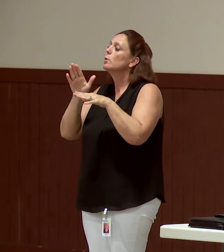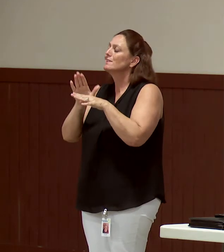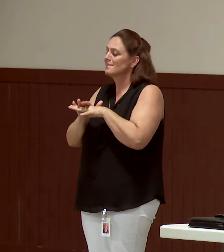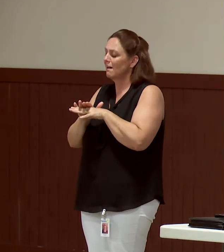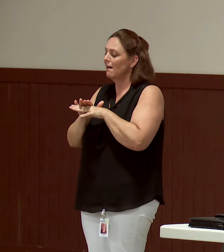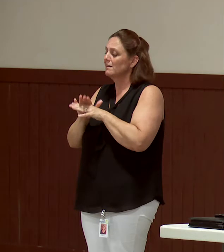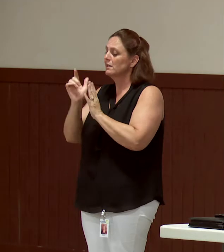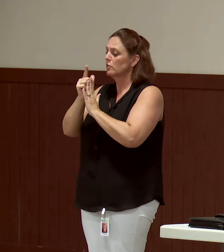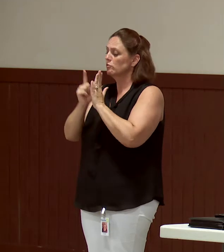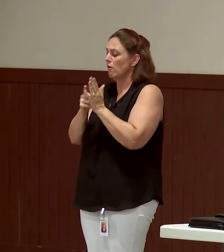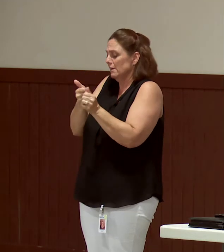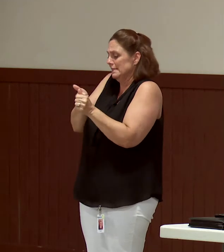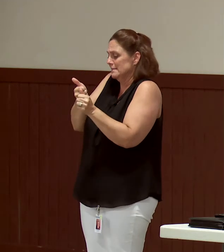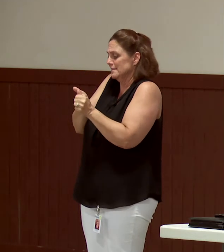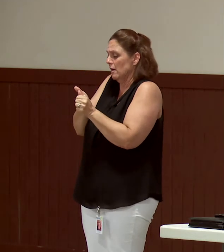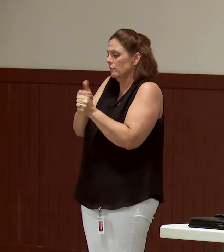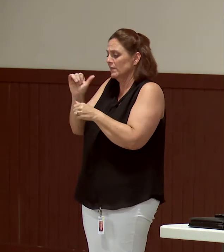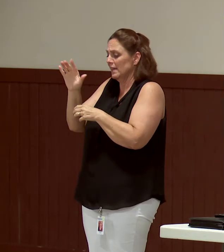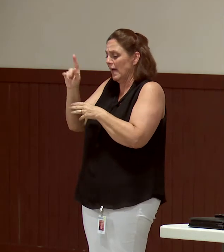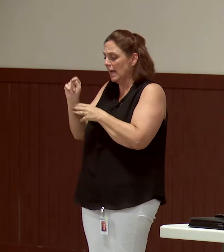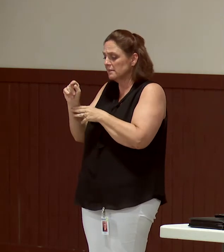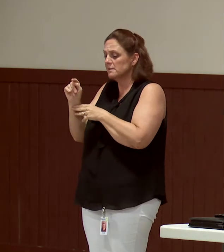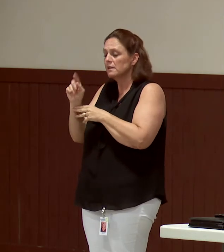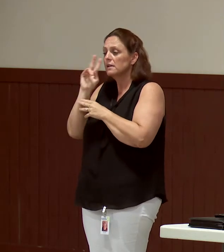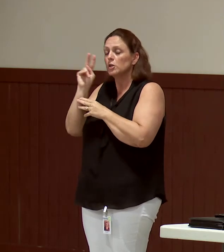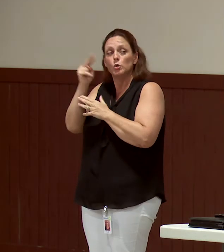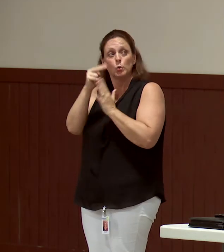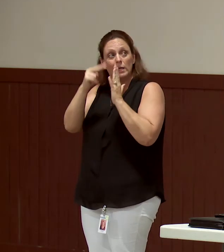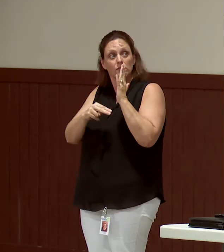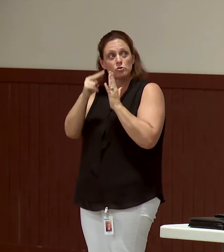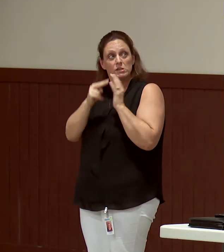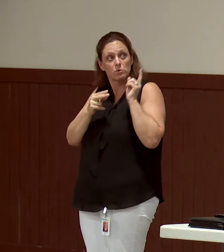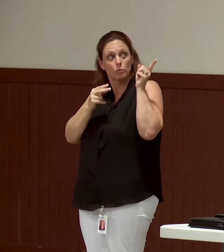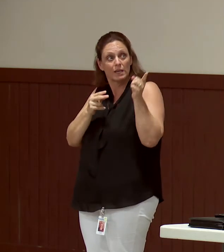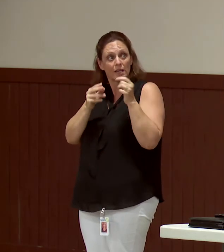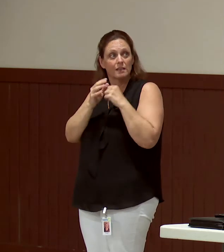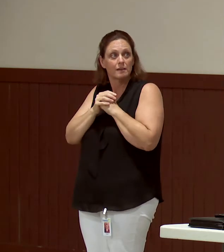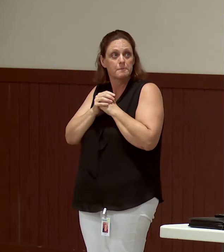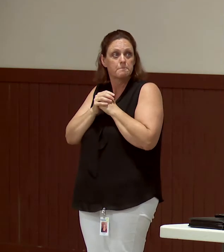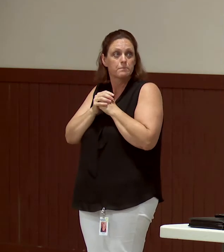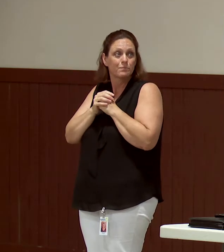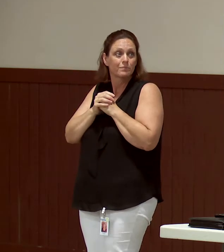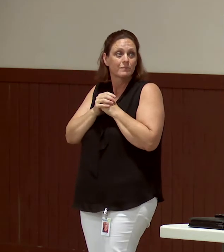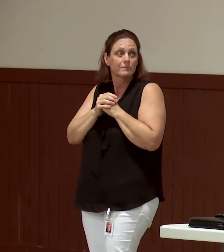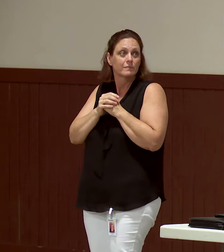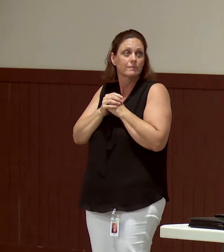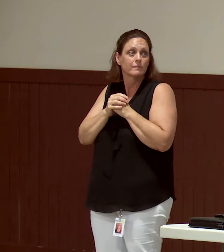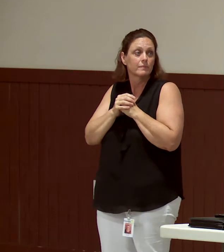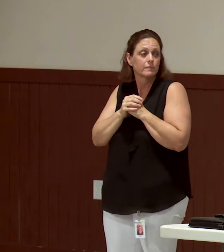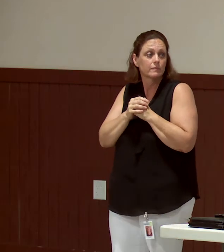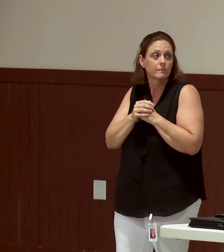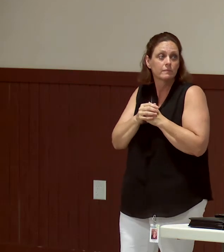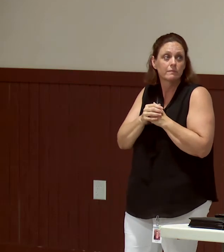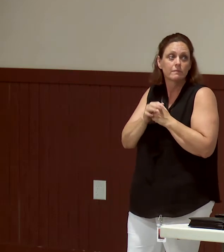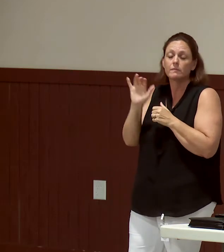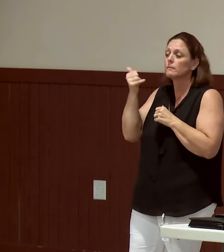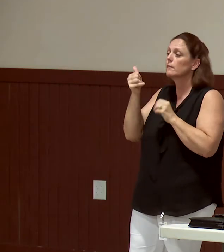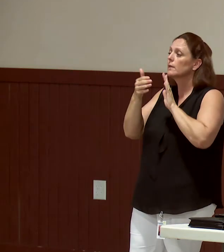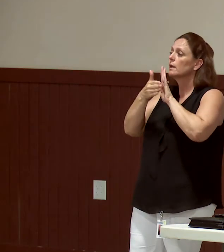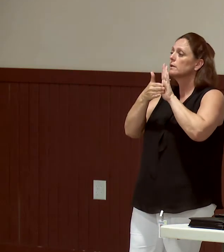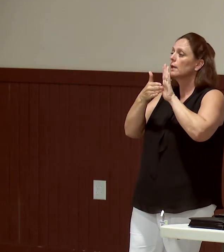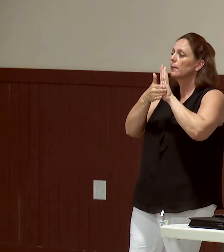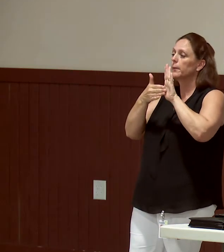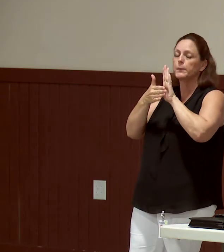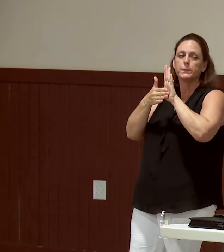this part in yellow. It says that while COVID-19 affected many aspects of American life, eligible uses under this category must